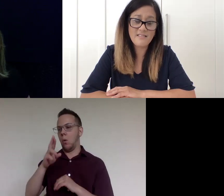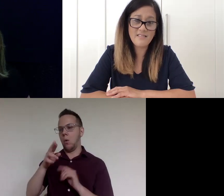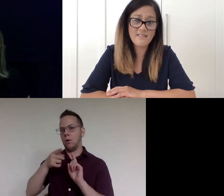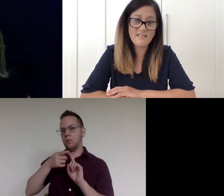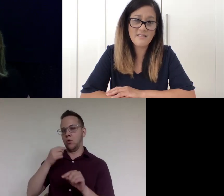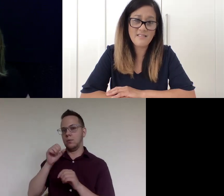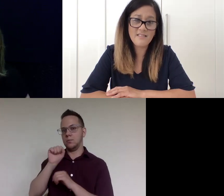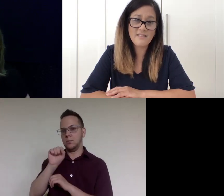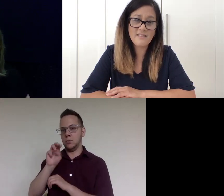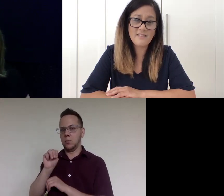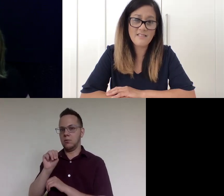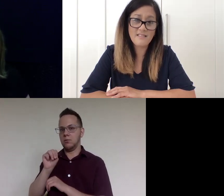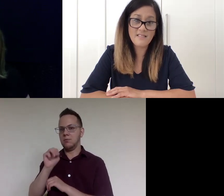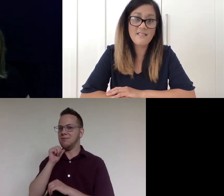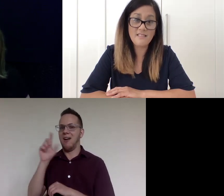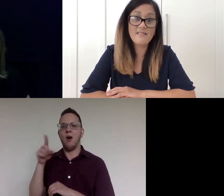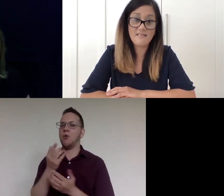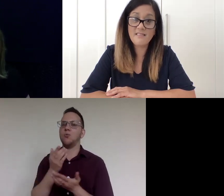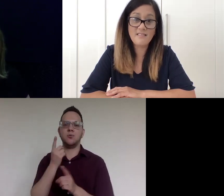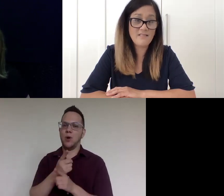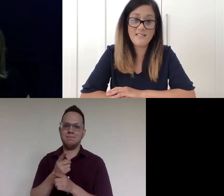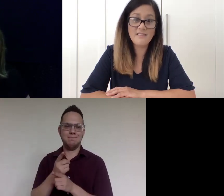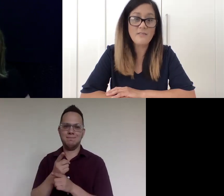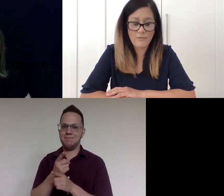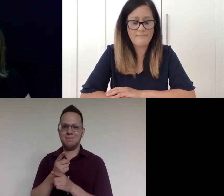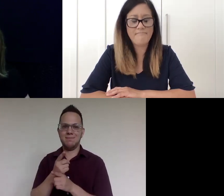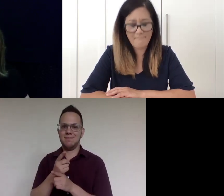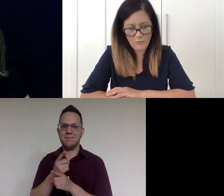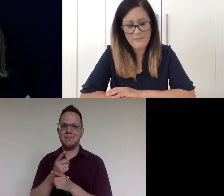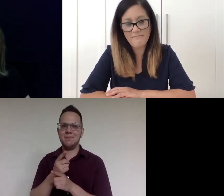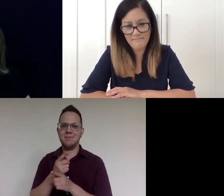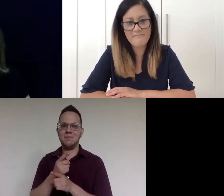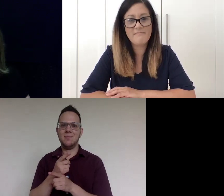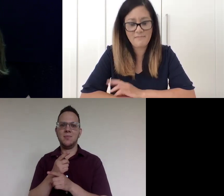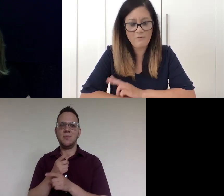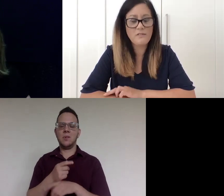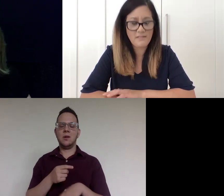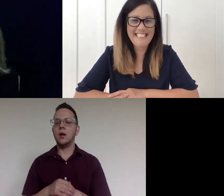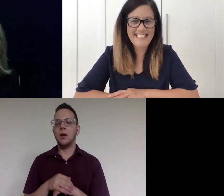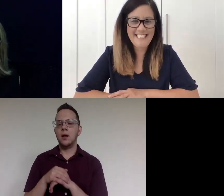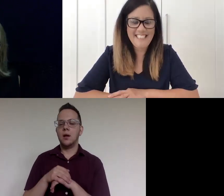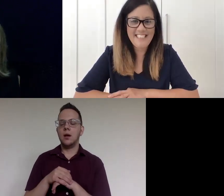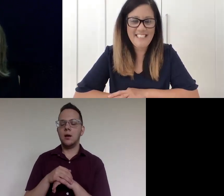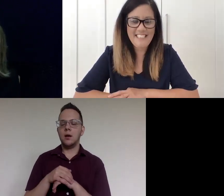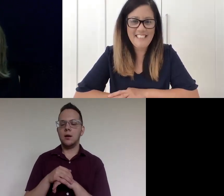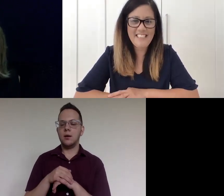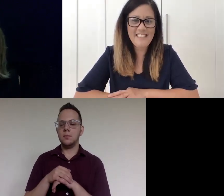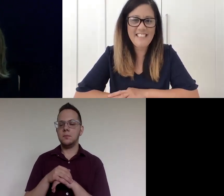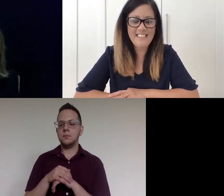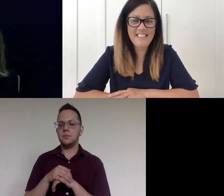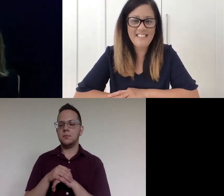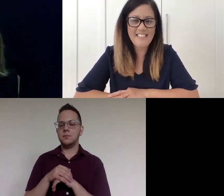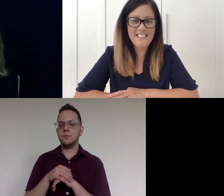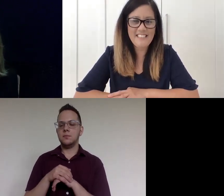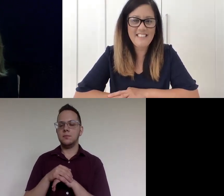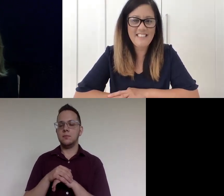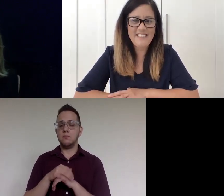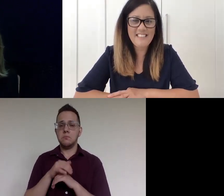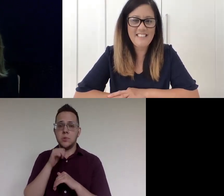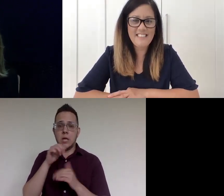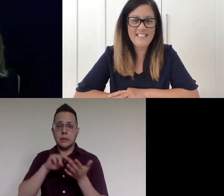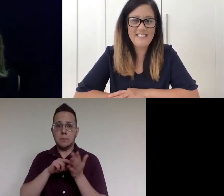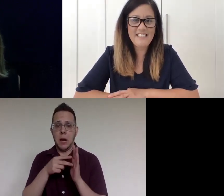media, but it's important that you have trusted leaders, because we know the information isn't always right on